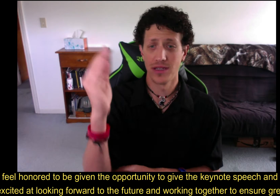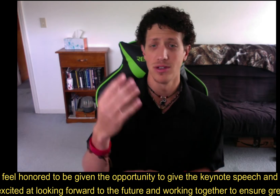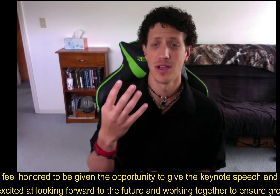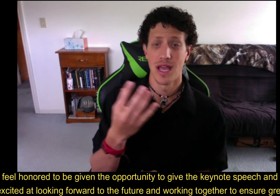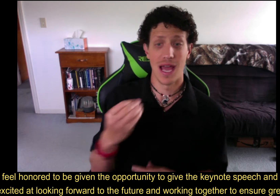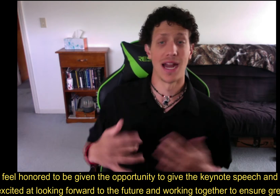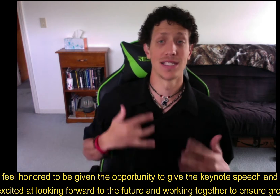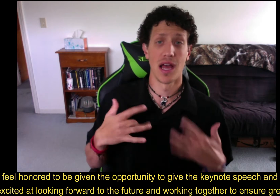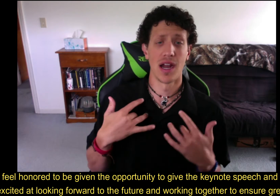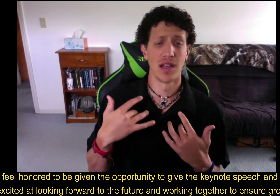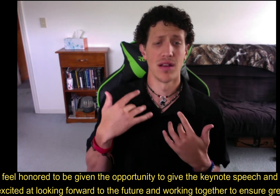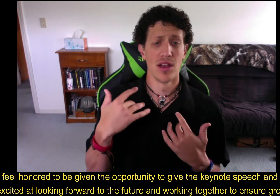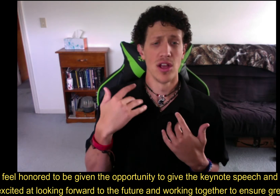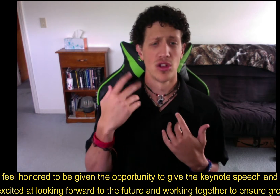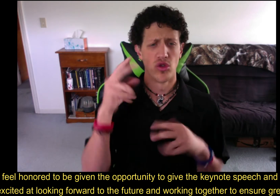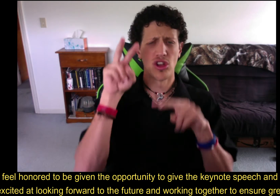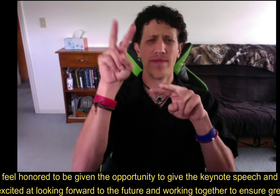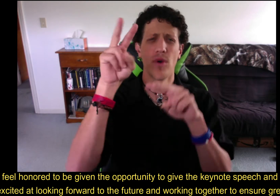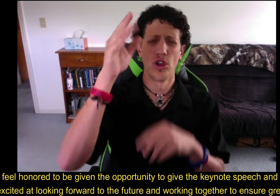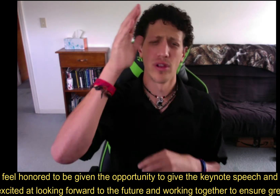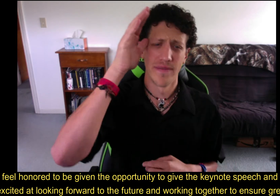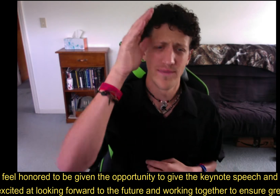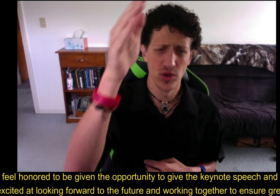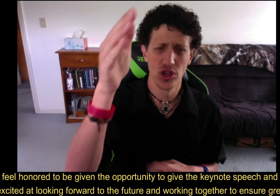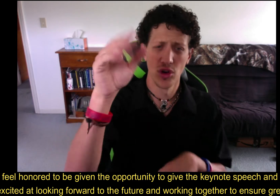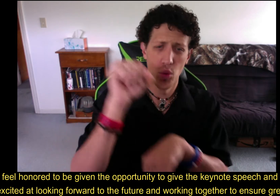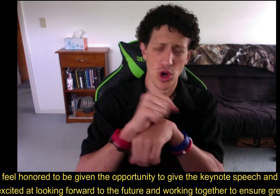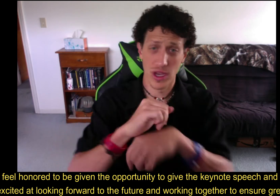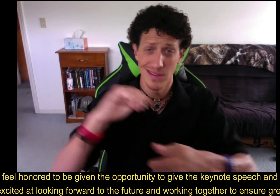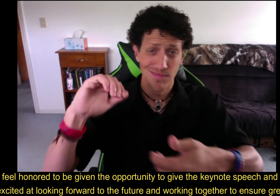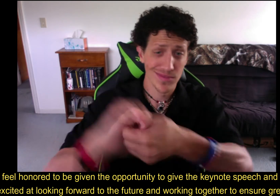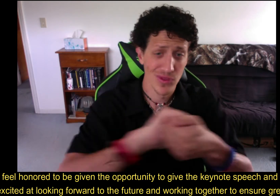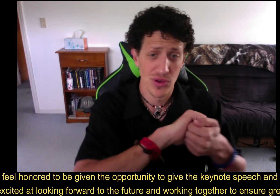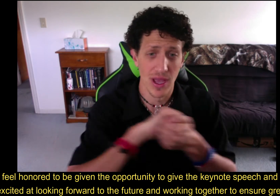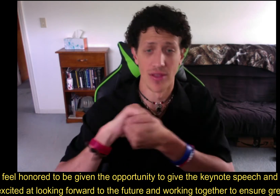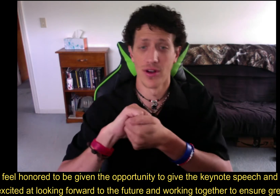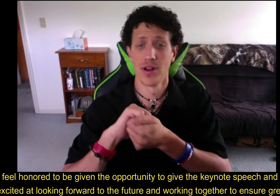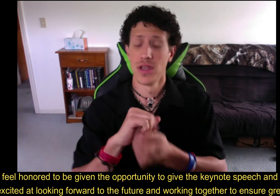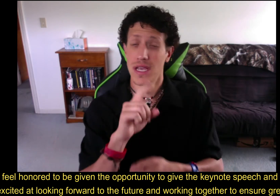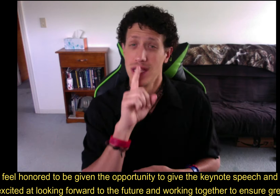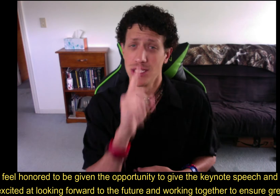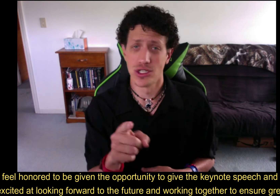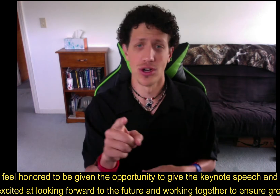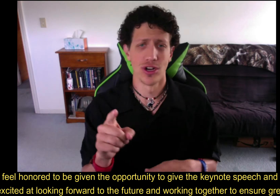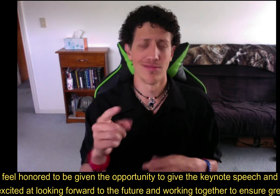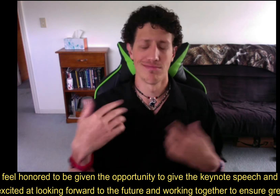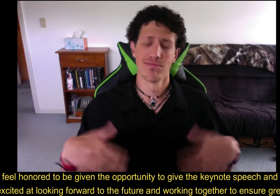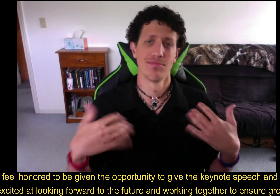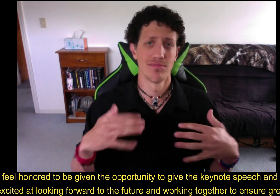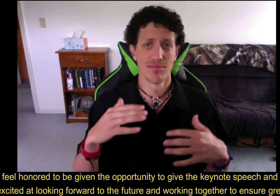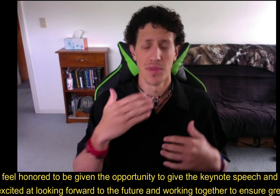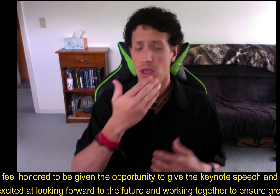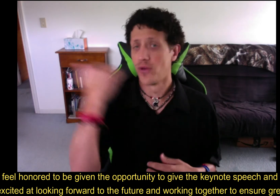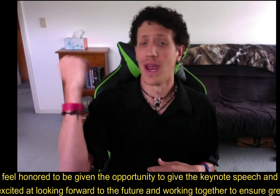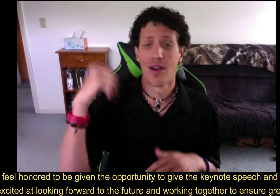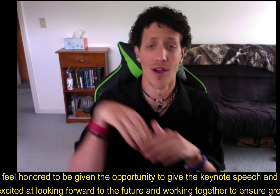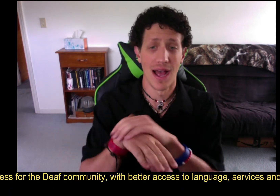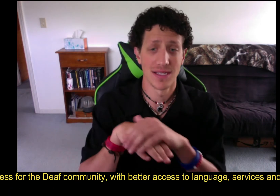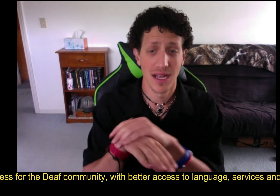and excited and look forward to the future working together to ensure greater access